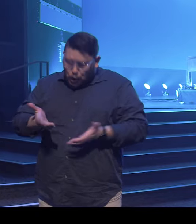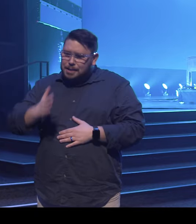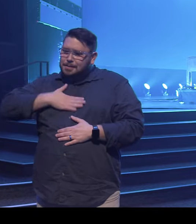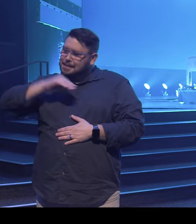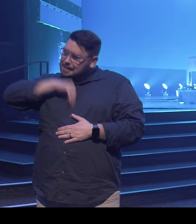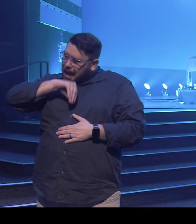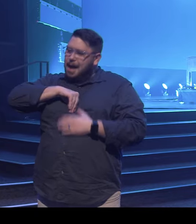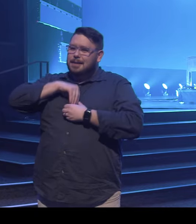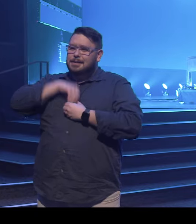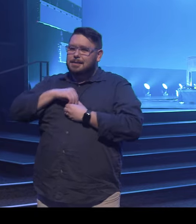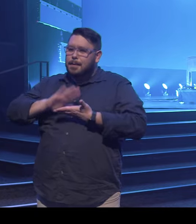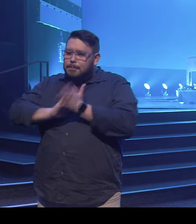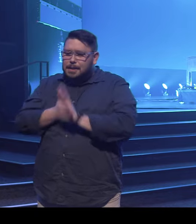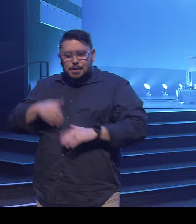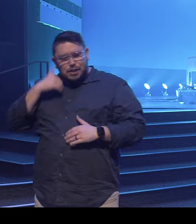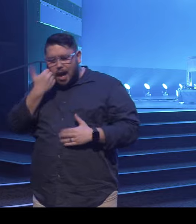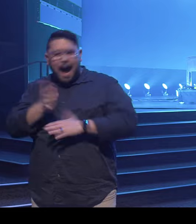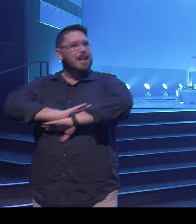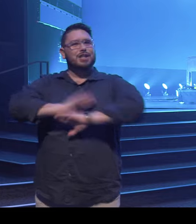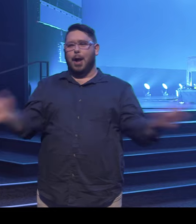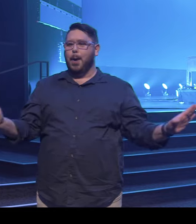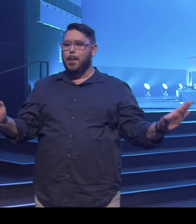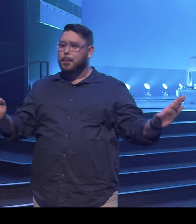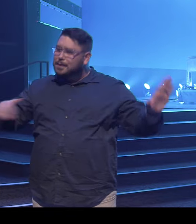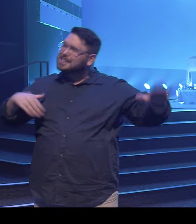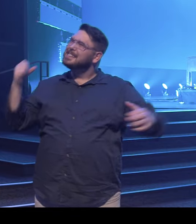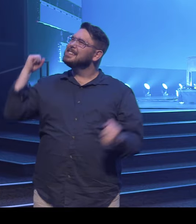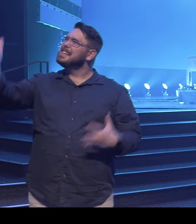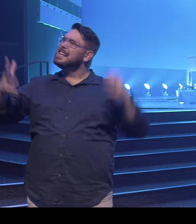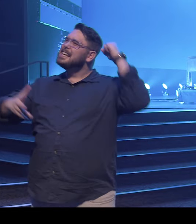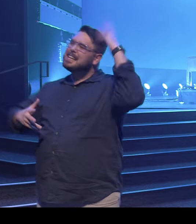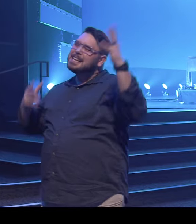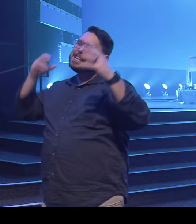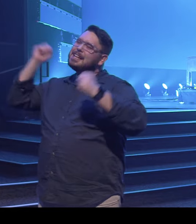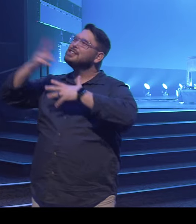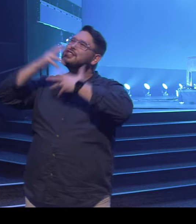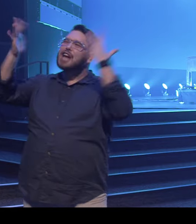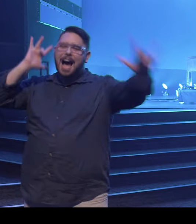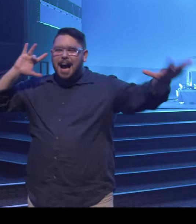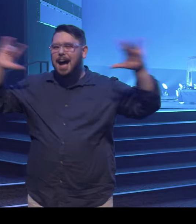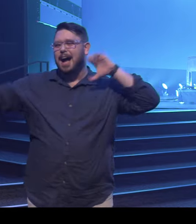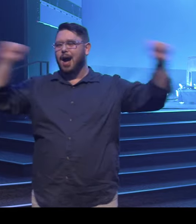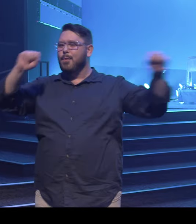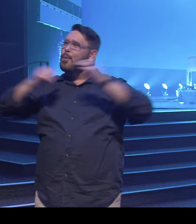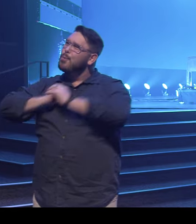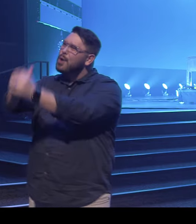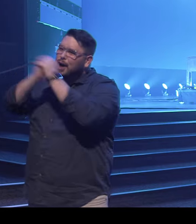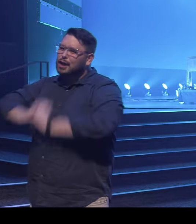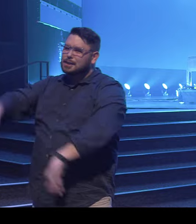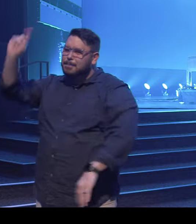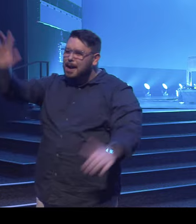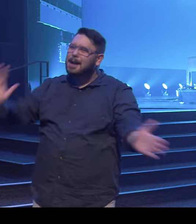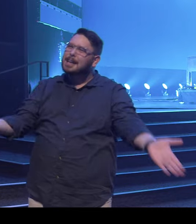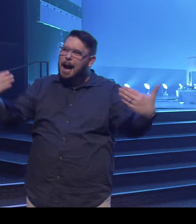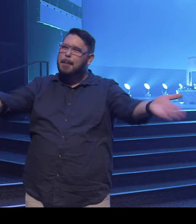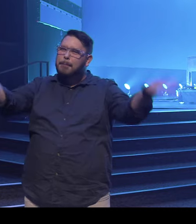to open up your mouth and do what you've never done. Worship like you've never done. Come on.